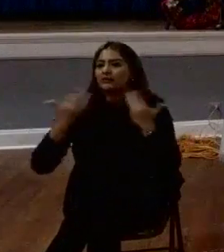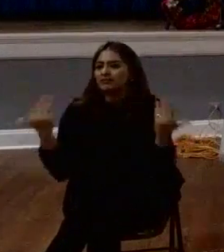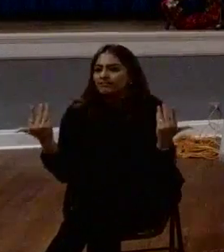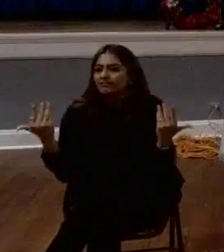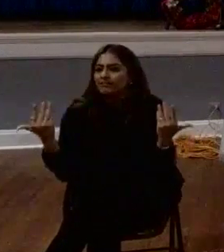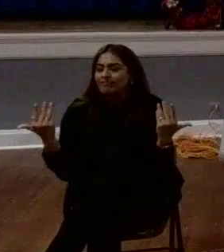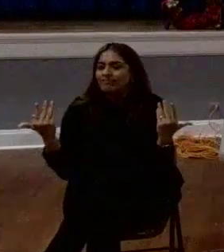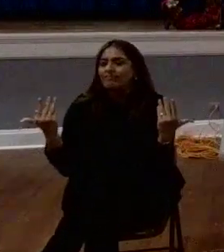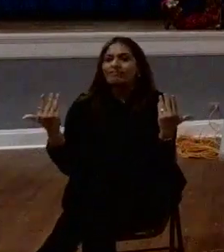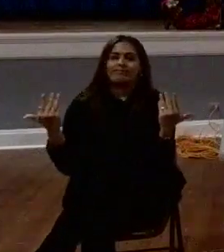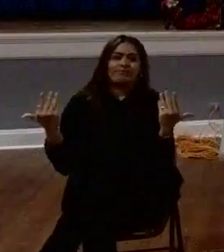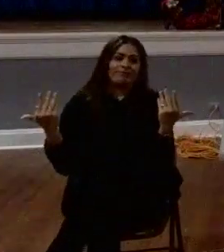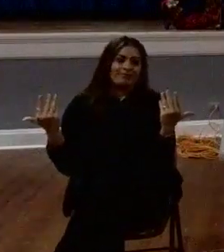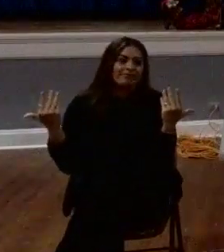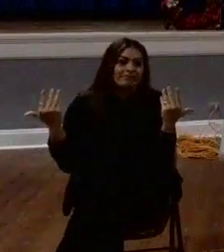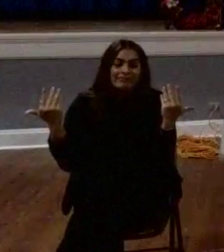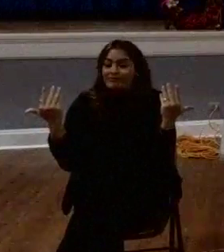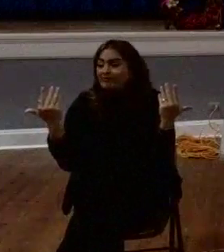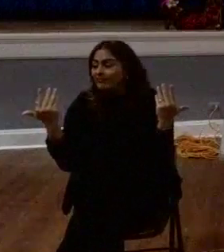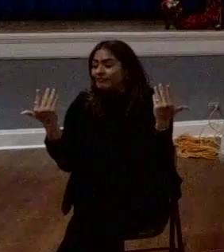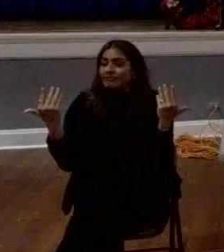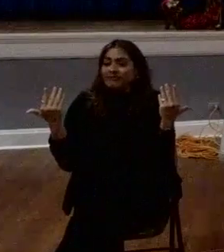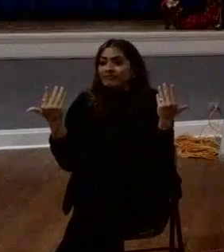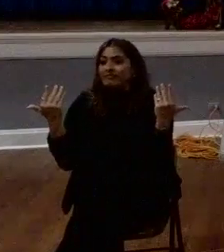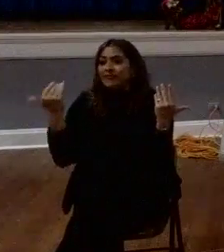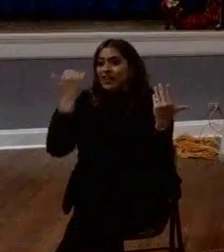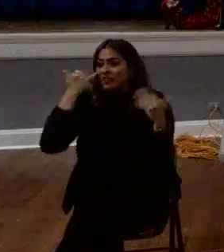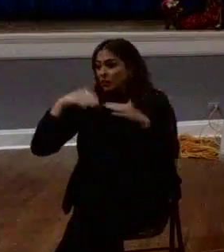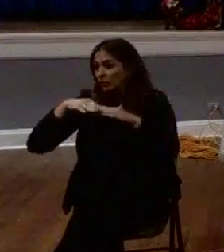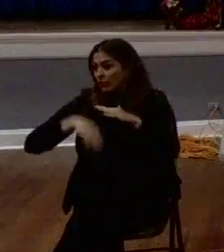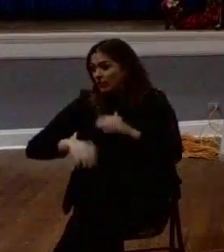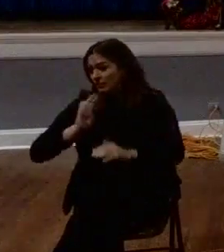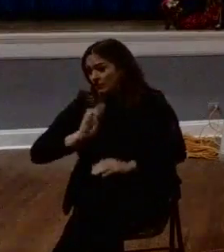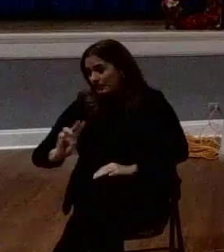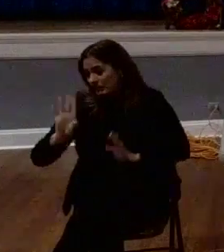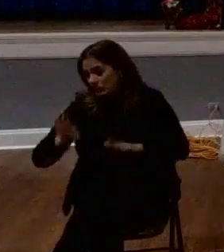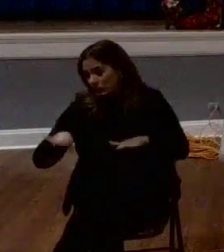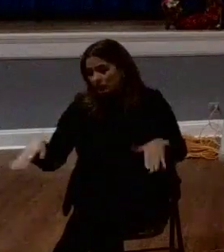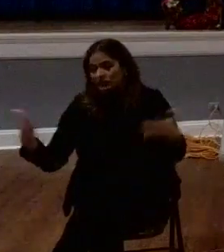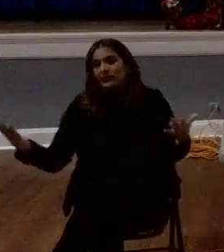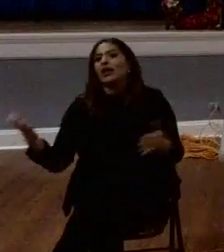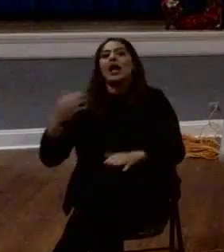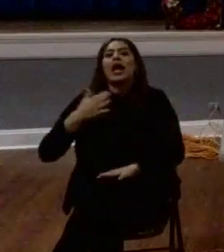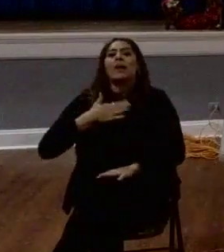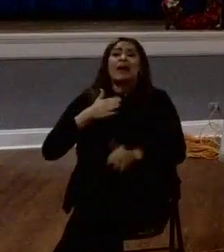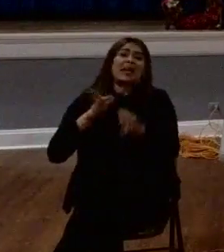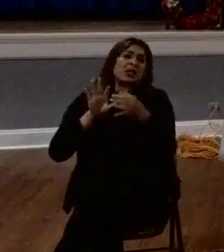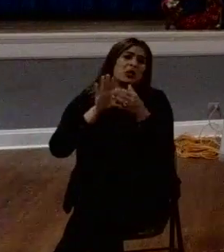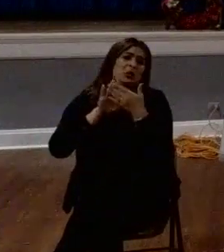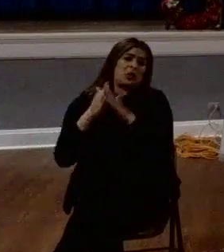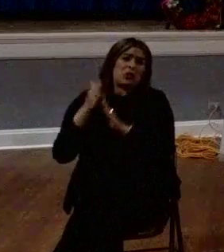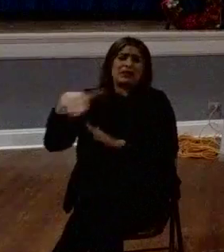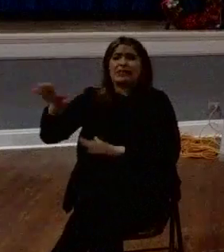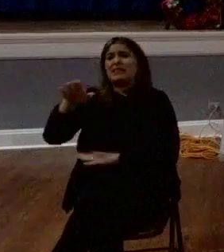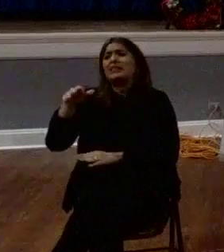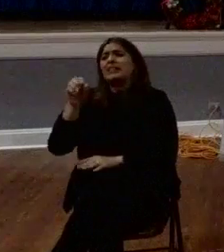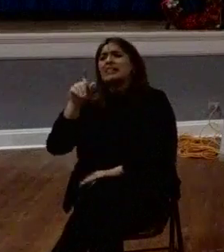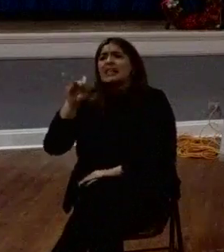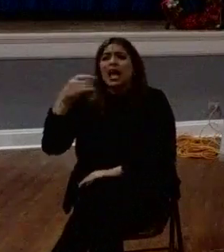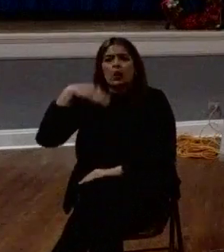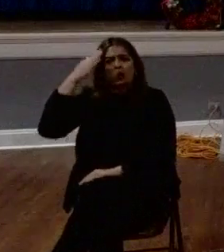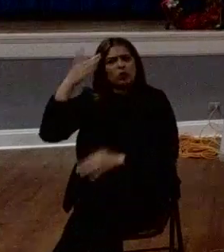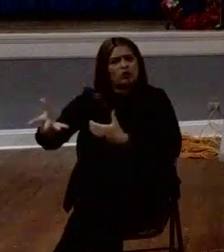under 6 years, then you're one of the kids. And I'm talking as my skate park community because I'm not sure how